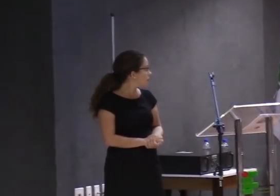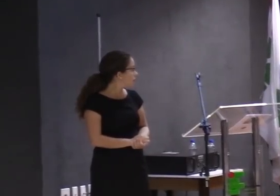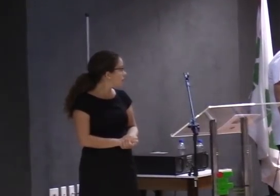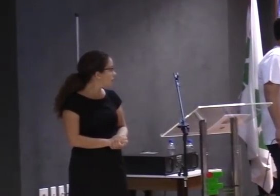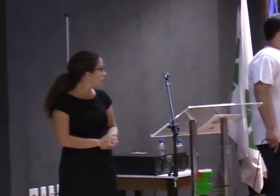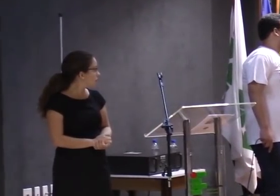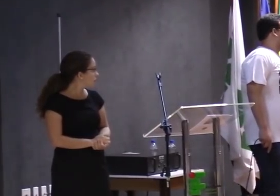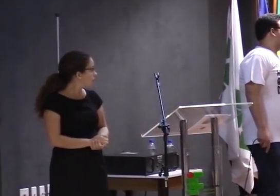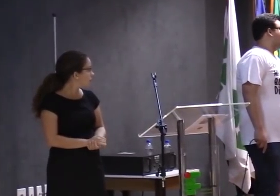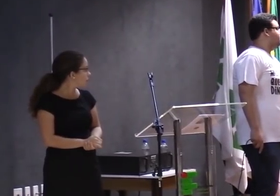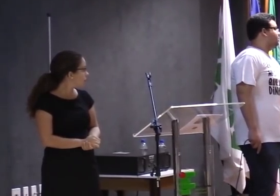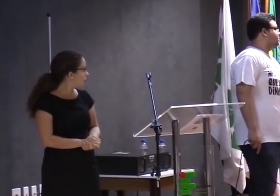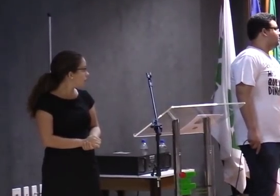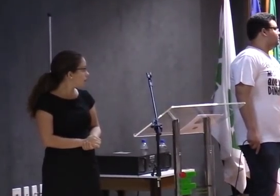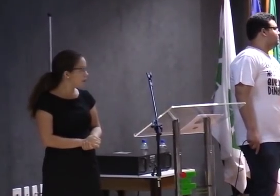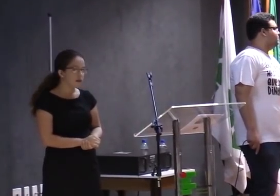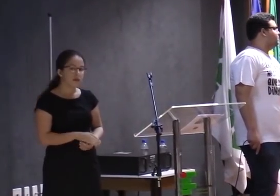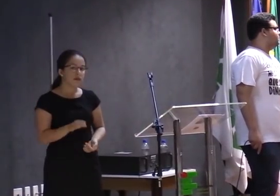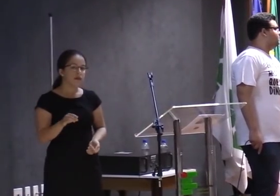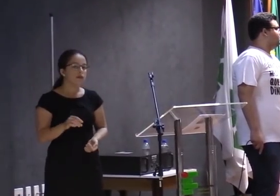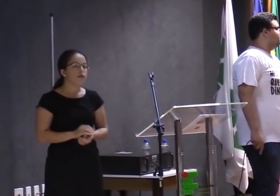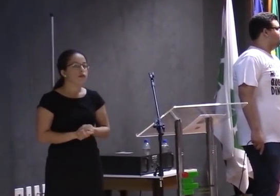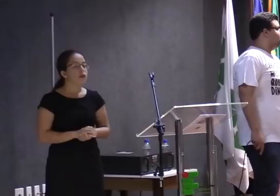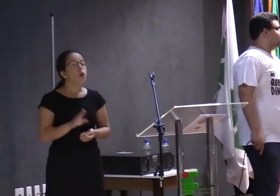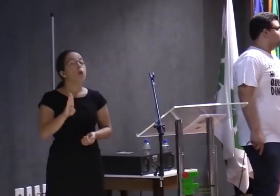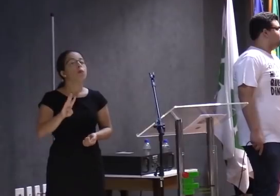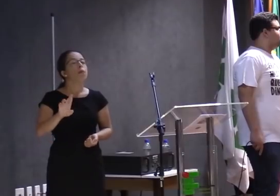From the browser, please.